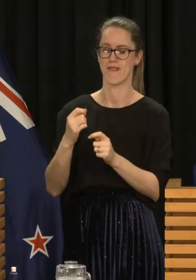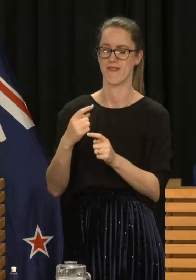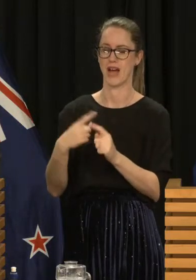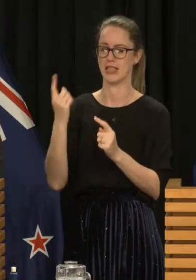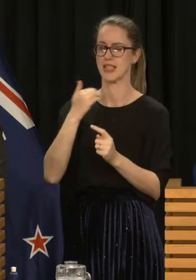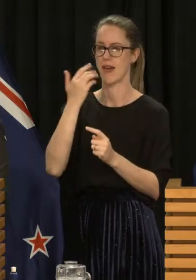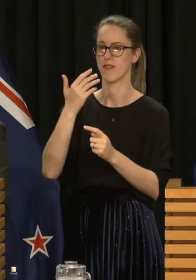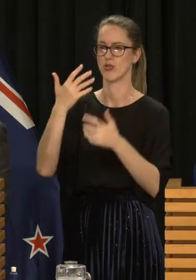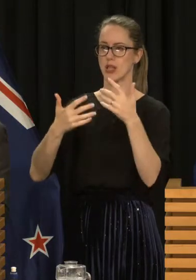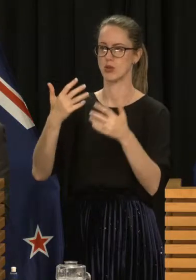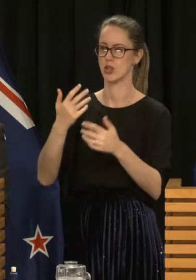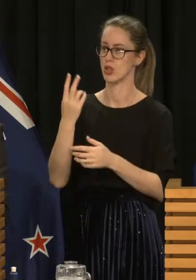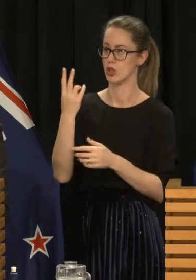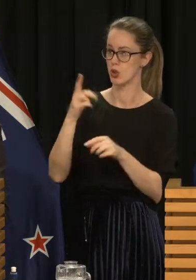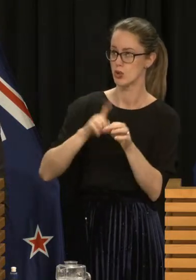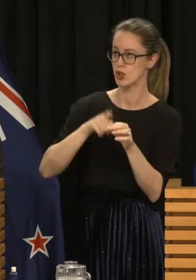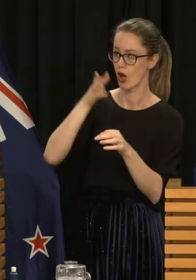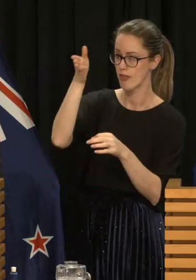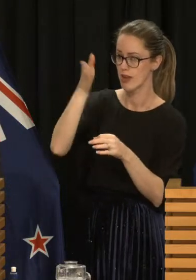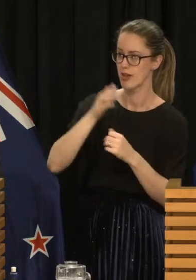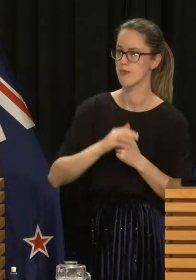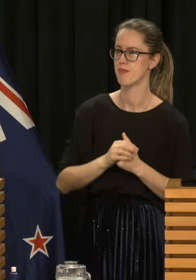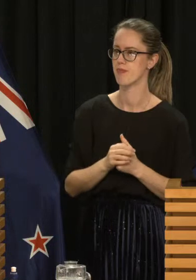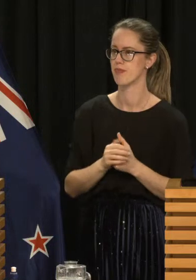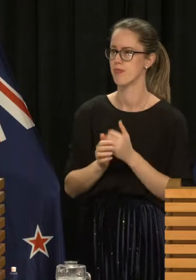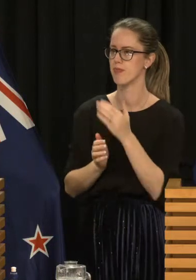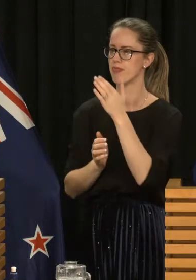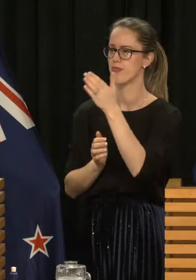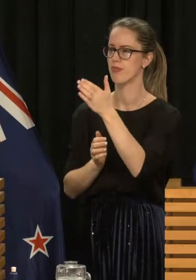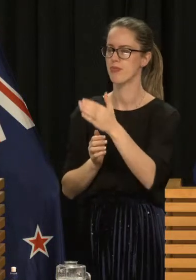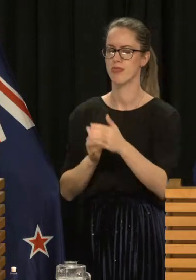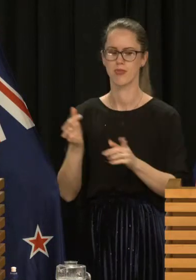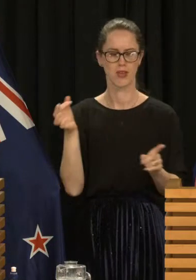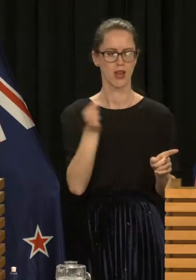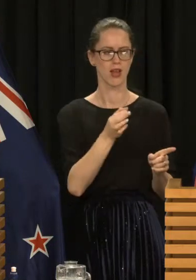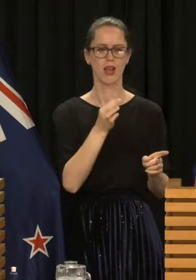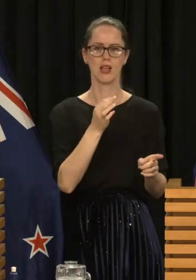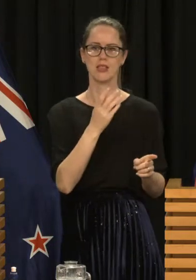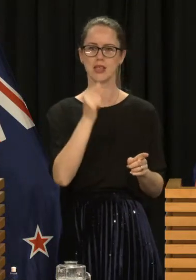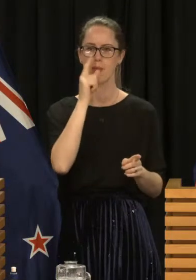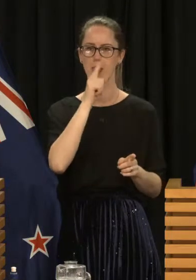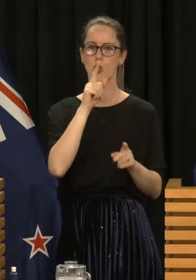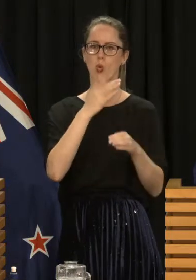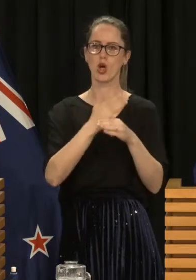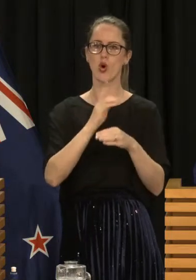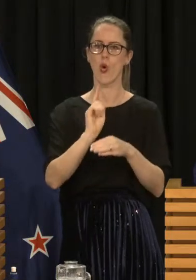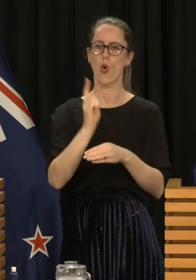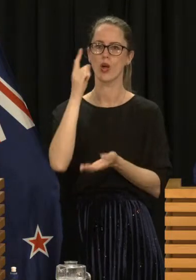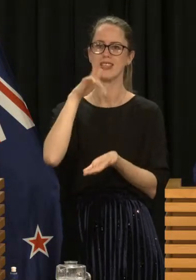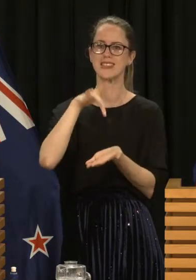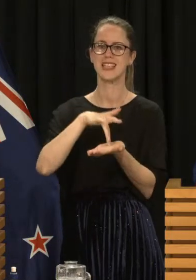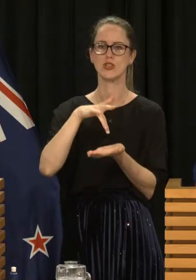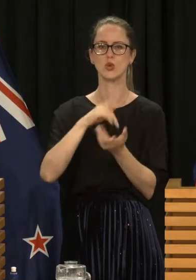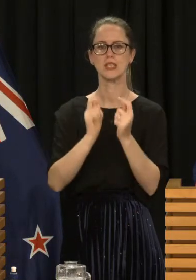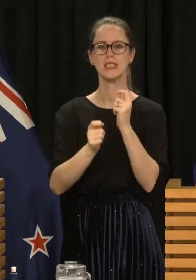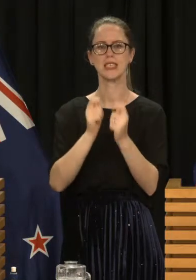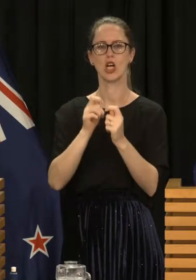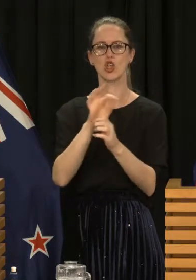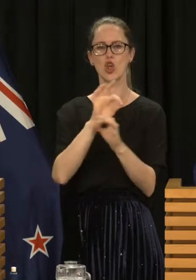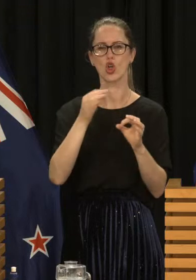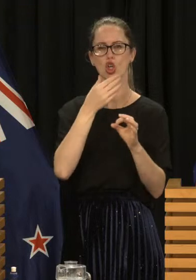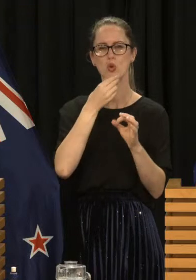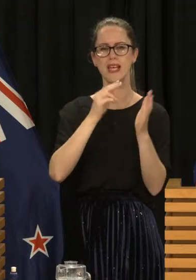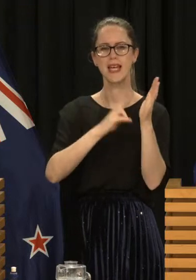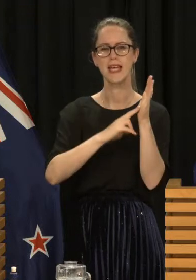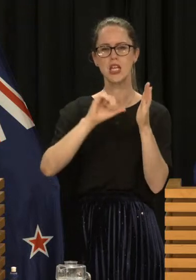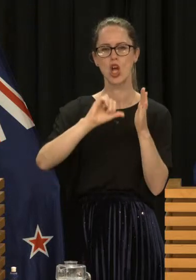as we needed them to. We've got two questions over here. No, there are some concerns some working at Auckland Central testing stations are not wearing those N95 masks, but also